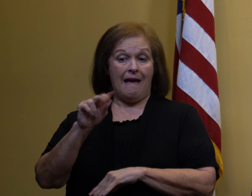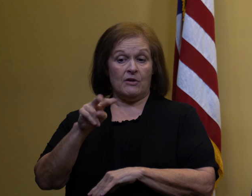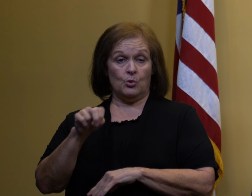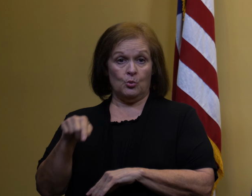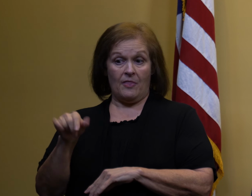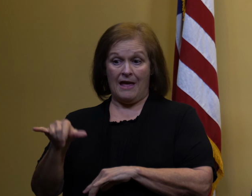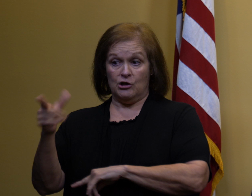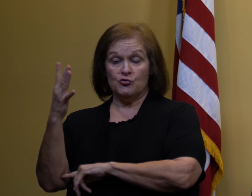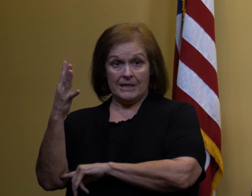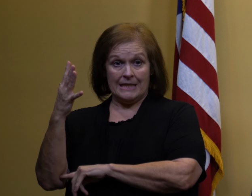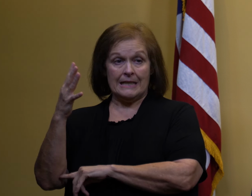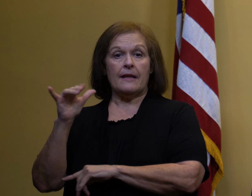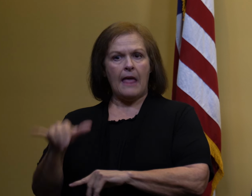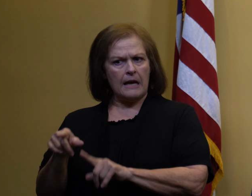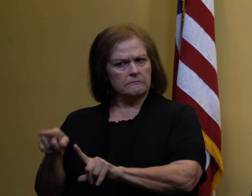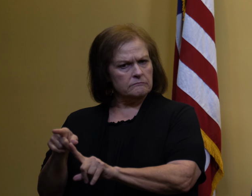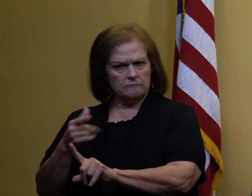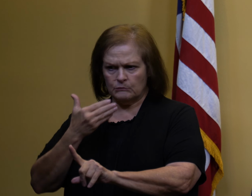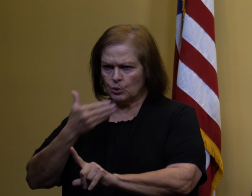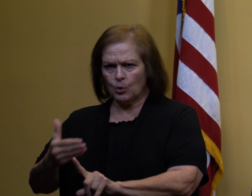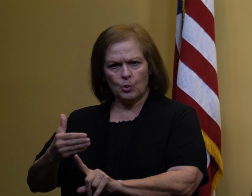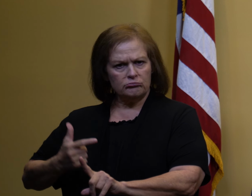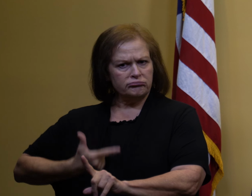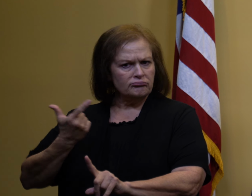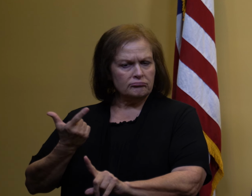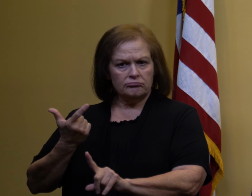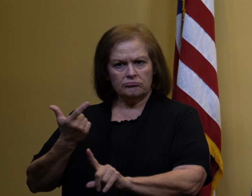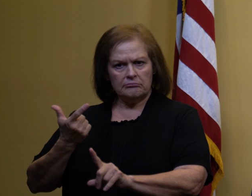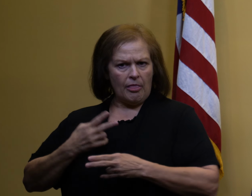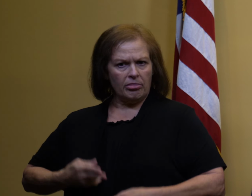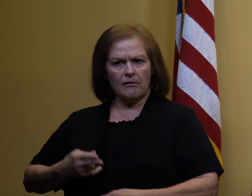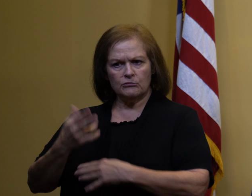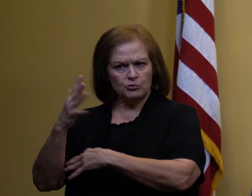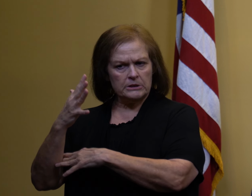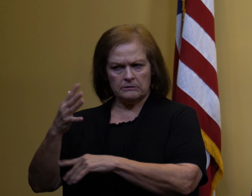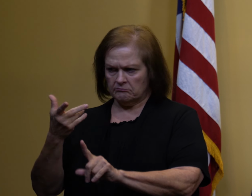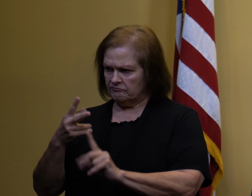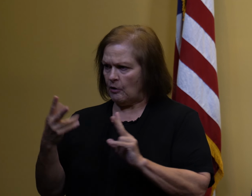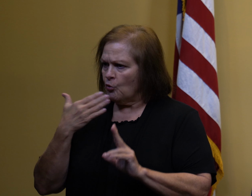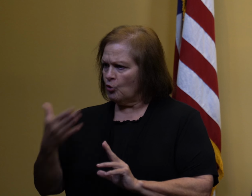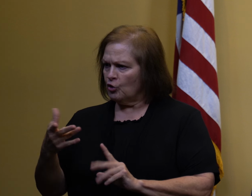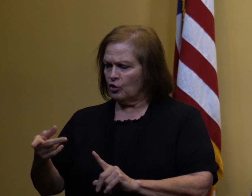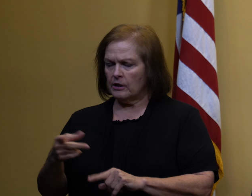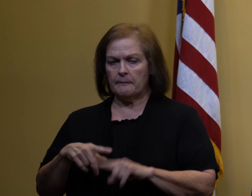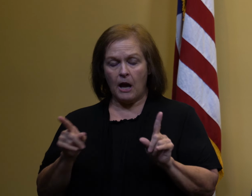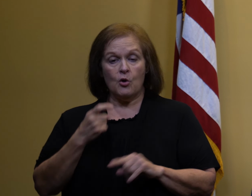Avenue was a healthy live oak tree in the city of New Orleans, recently